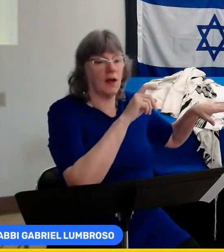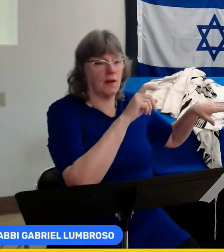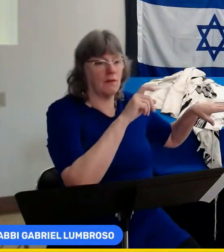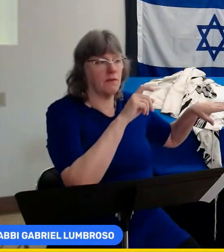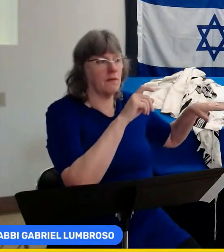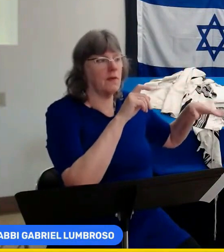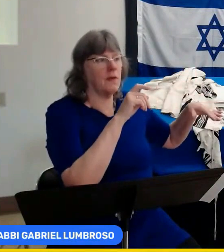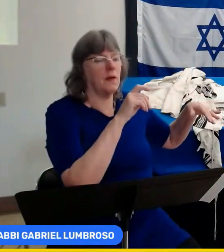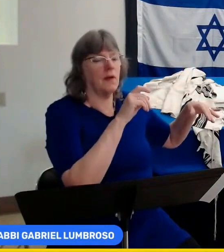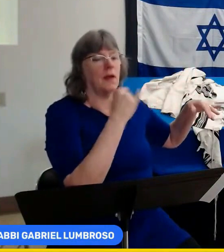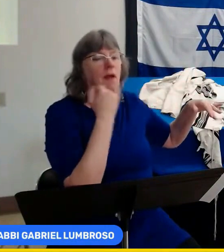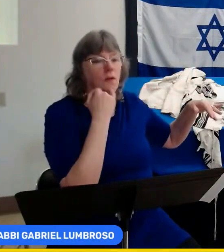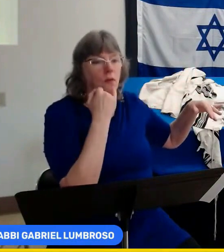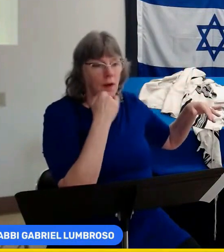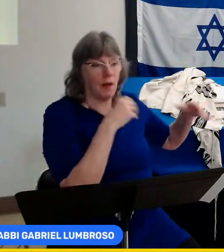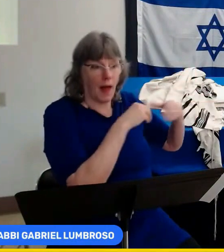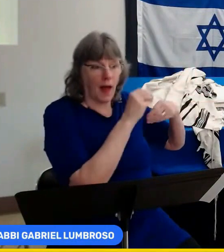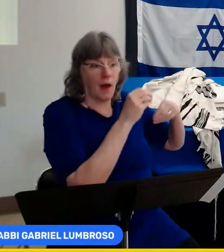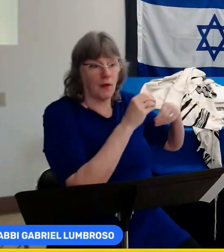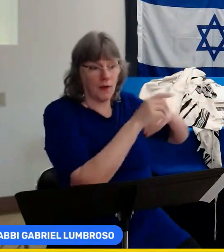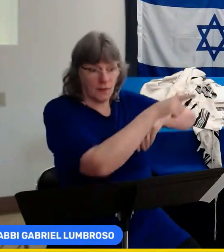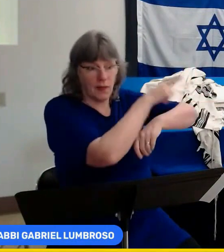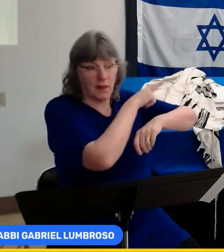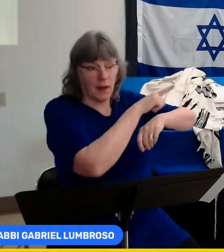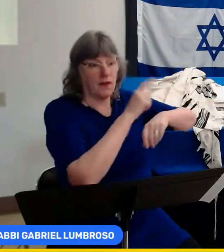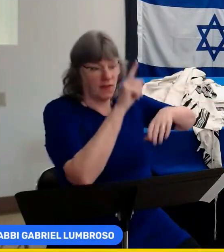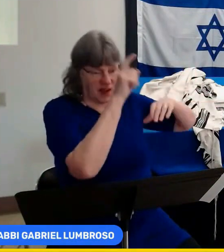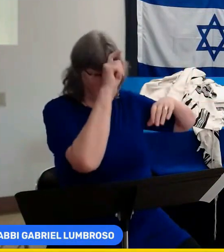So that was Moshe.